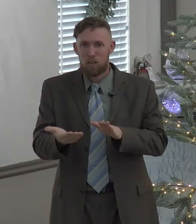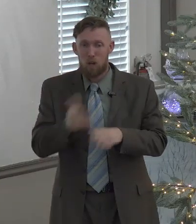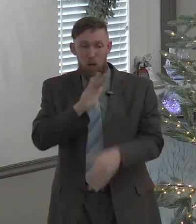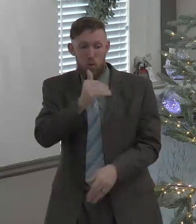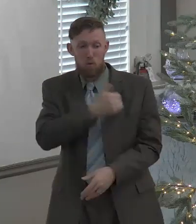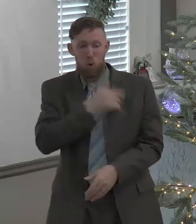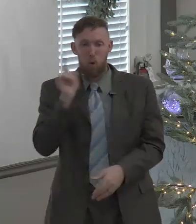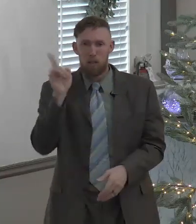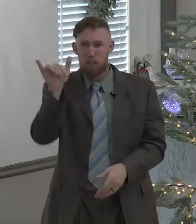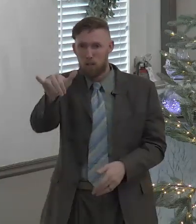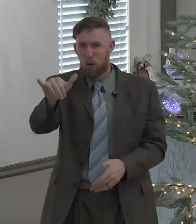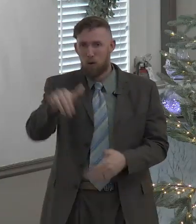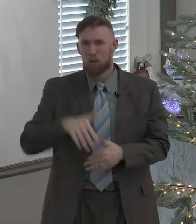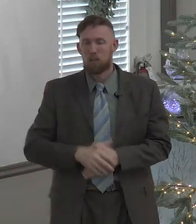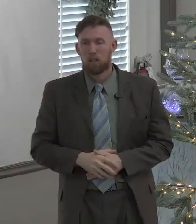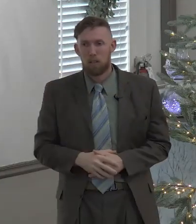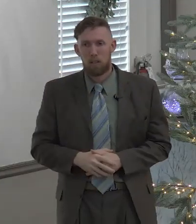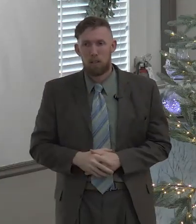dies.